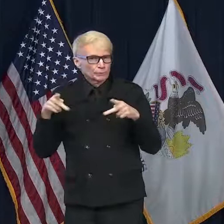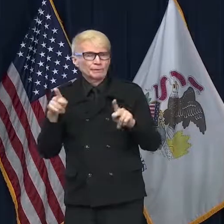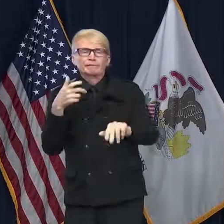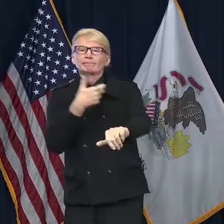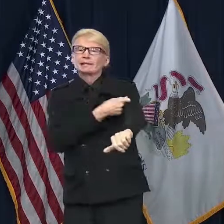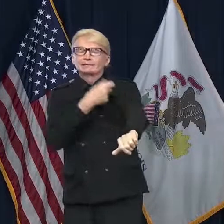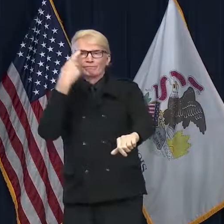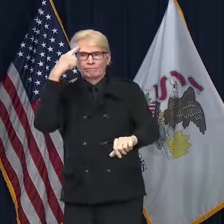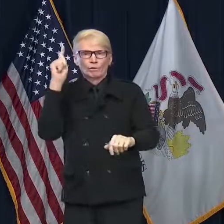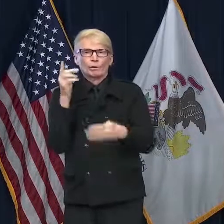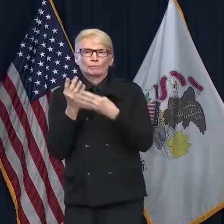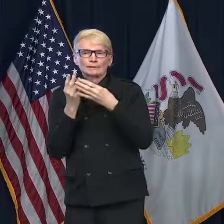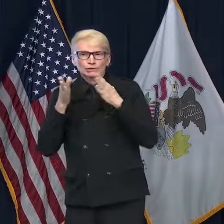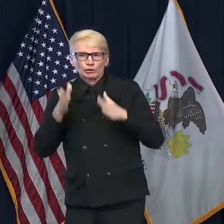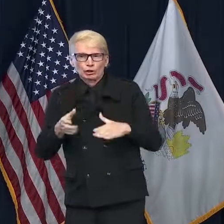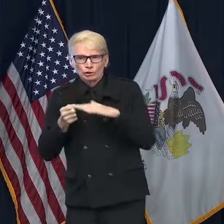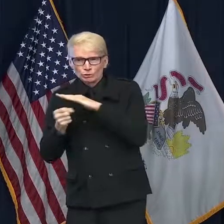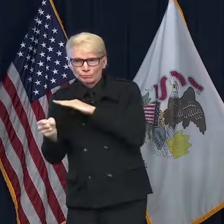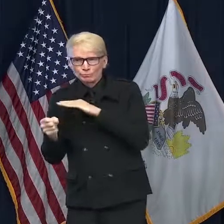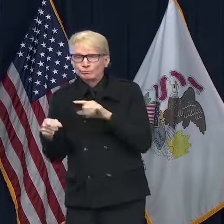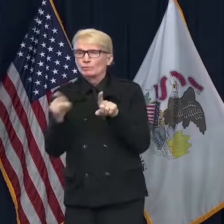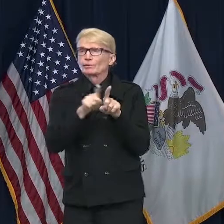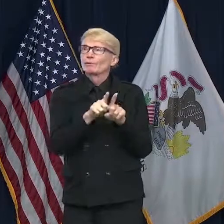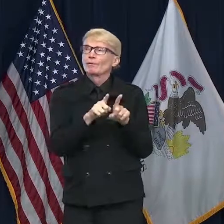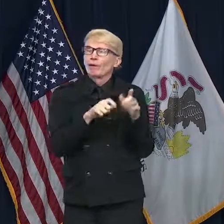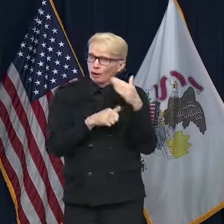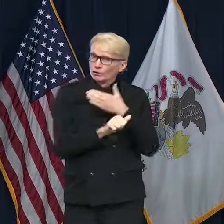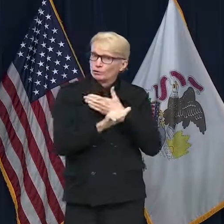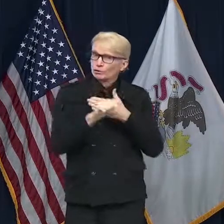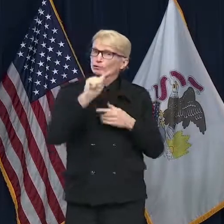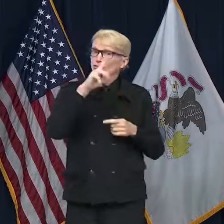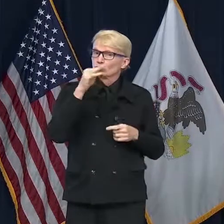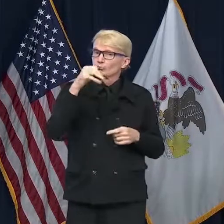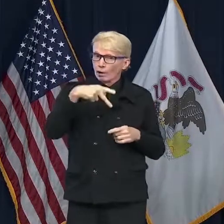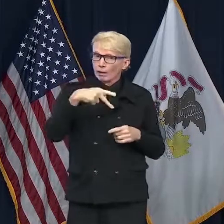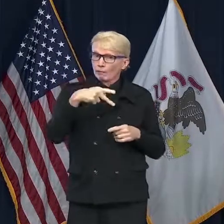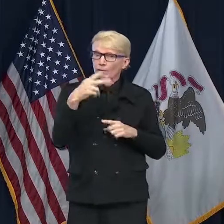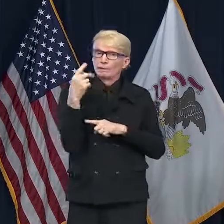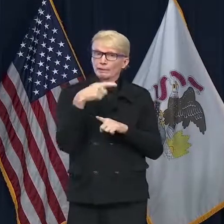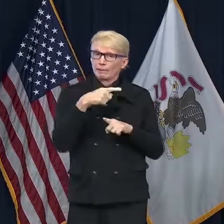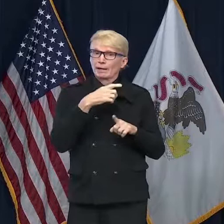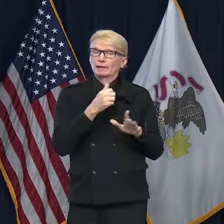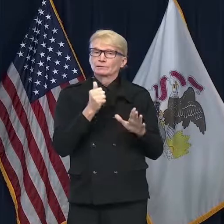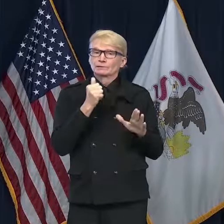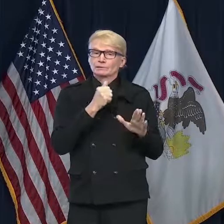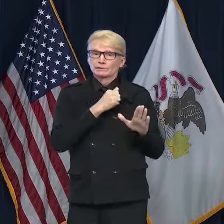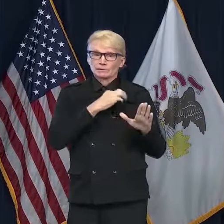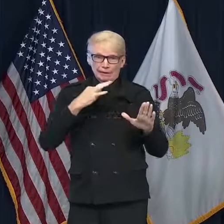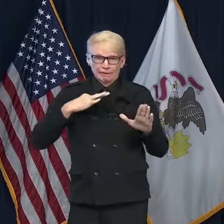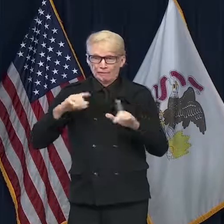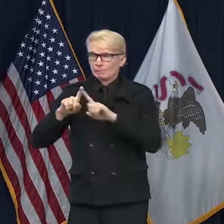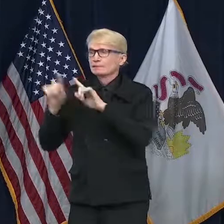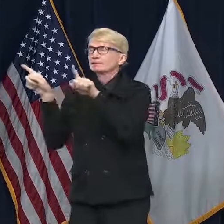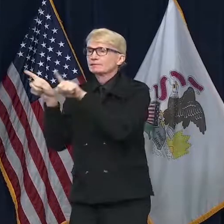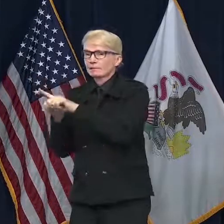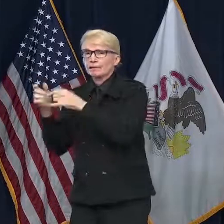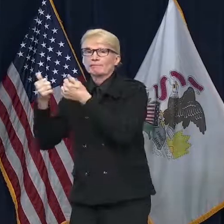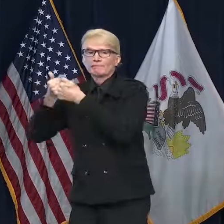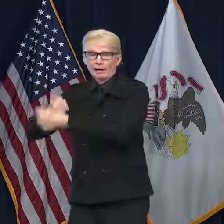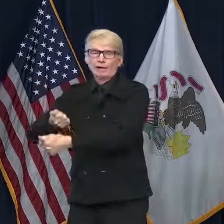So too the Biden, so that was under the Trump administration. Same is happening under the Biden